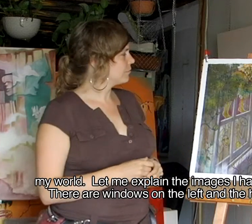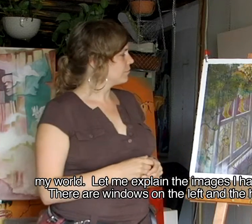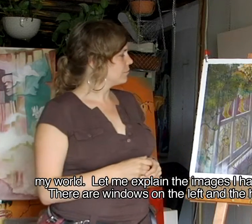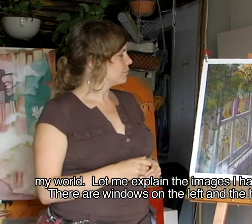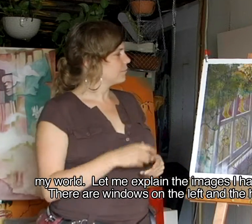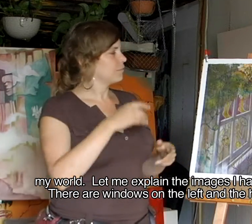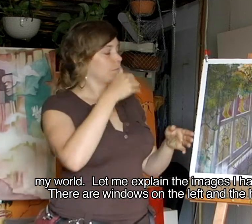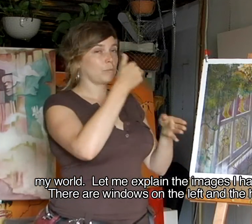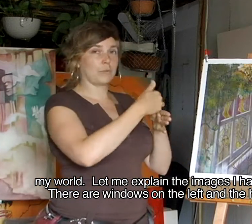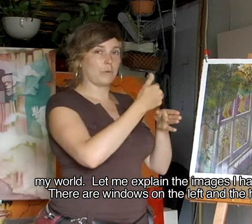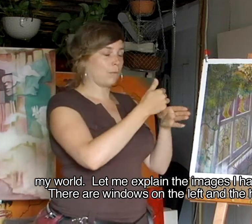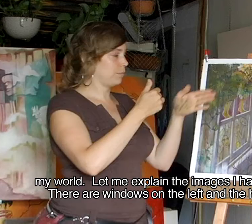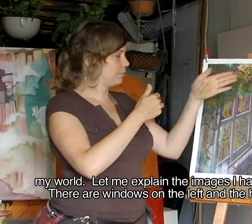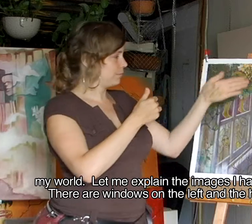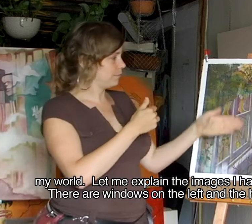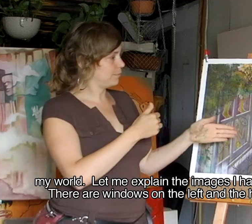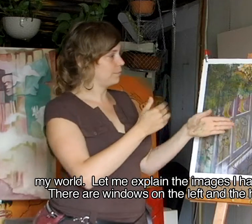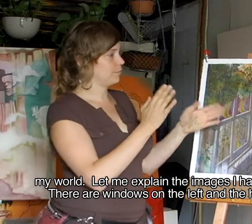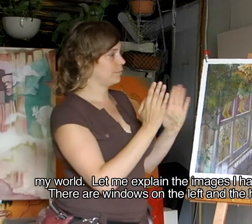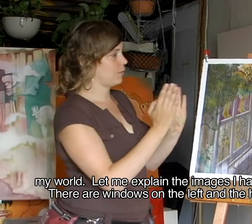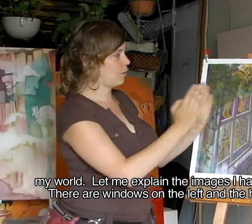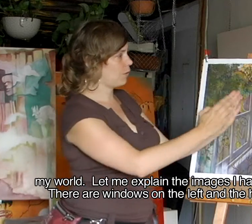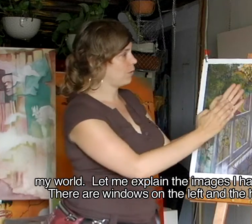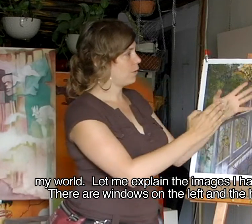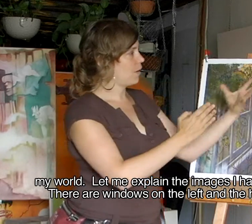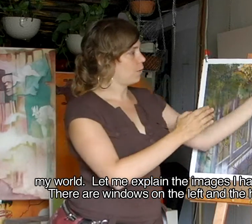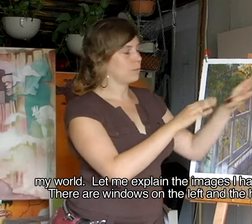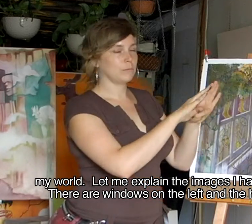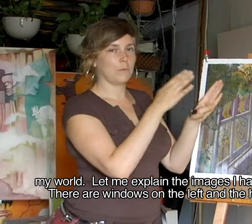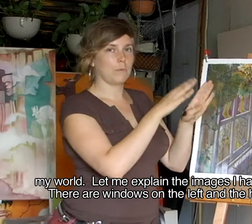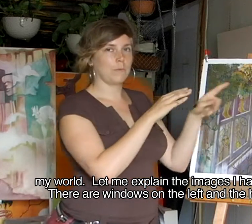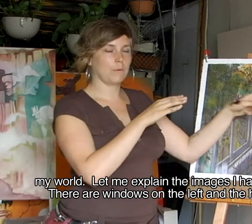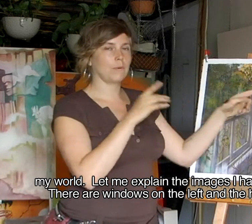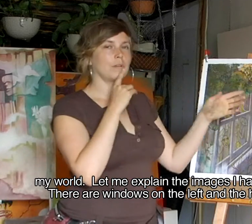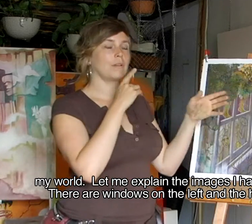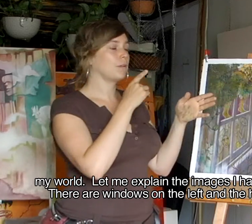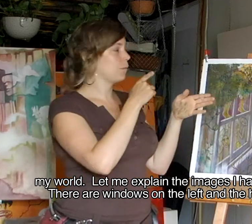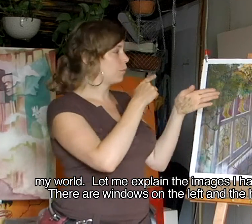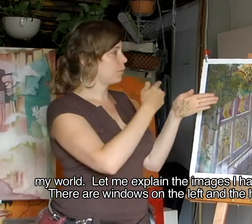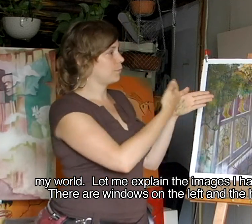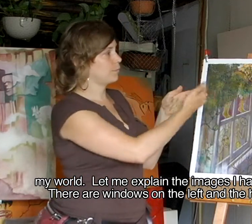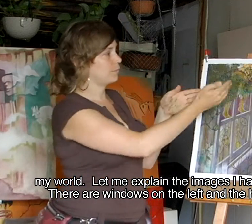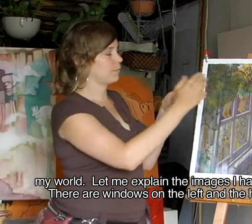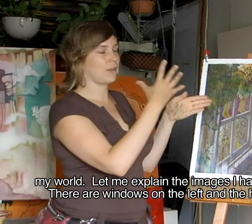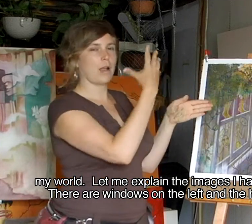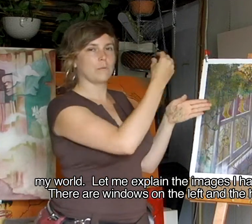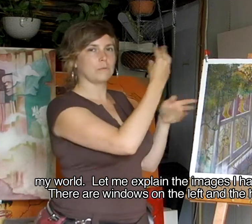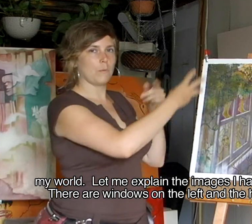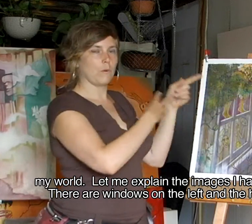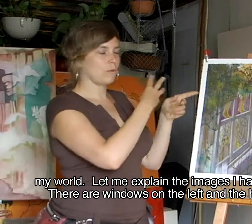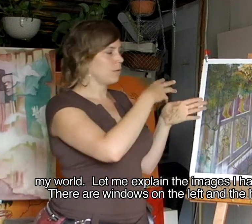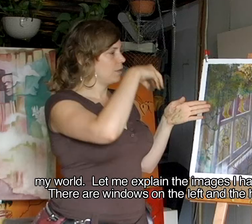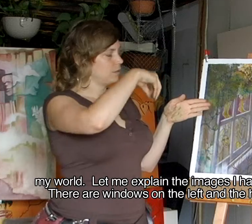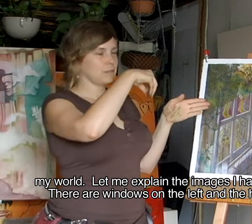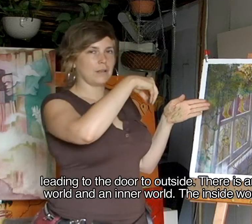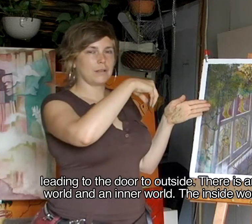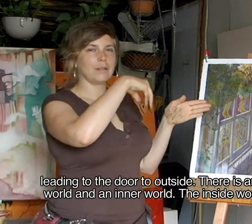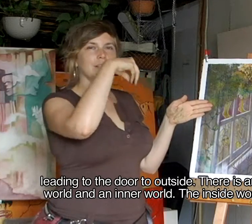So here is my painting. In the original painting, the windows were strangely empty and